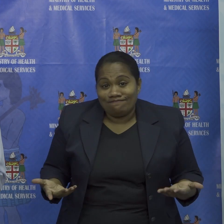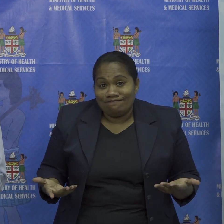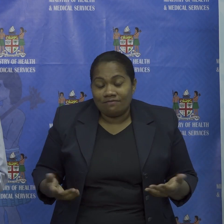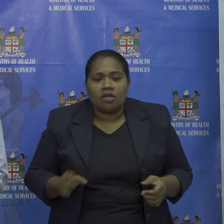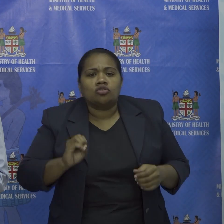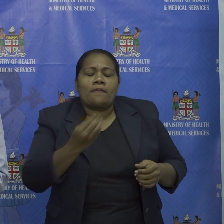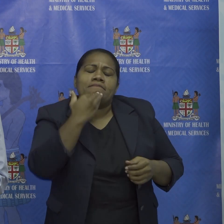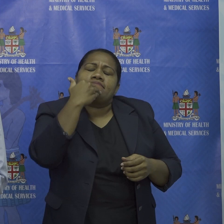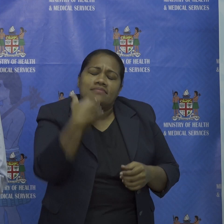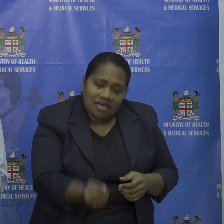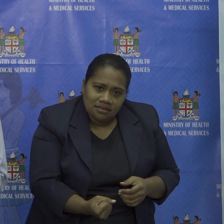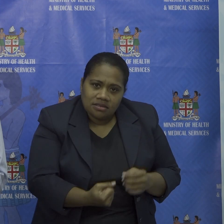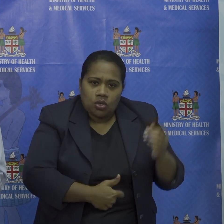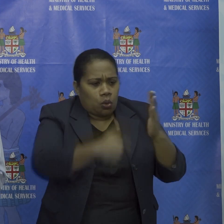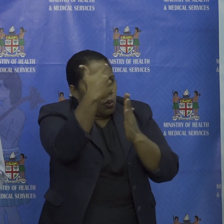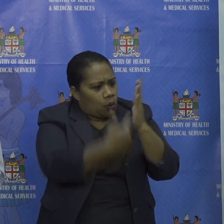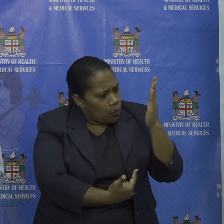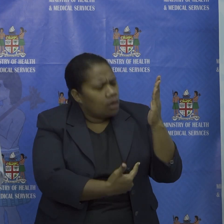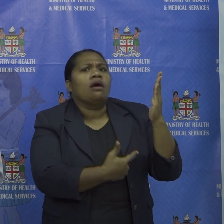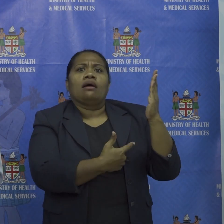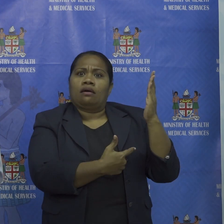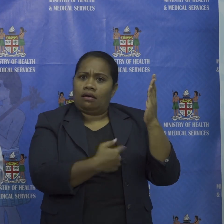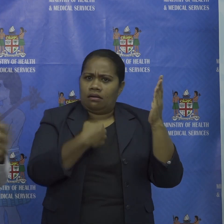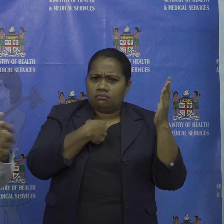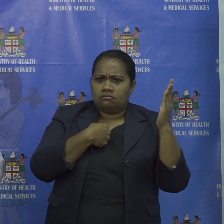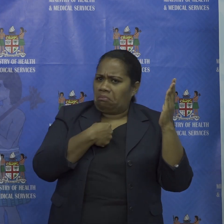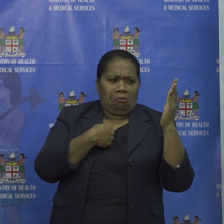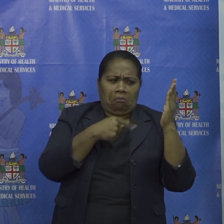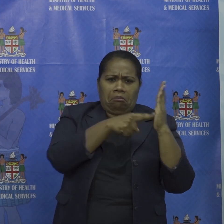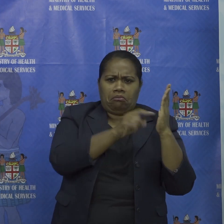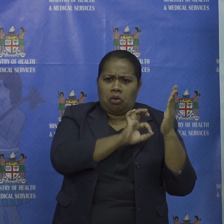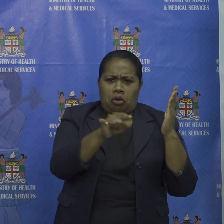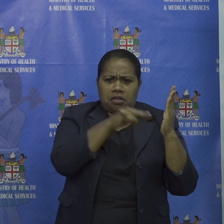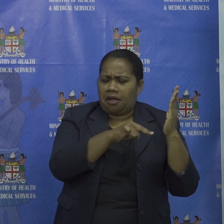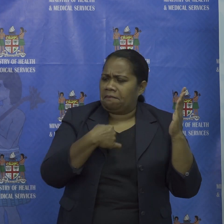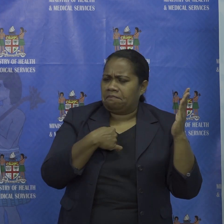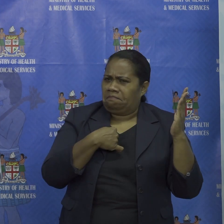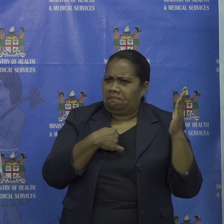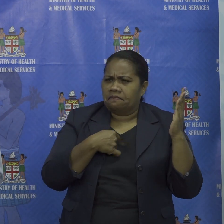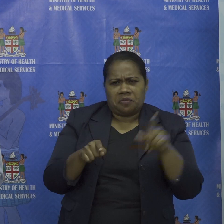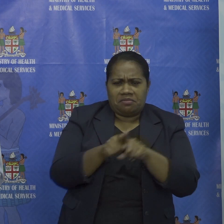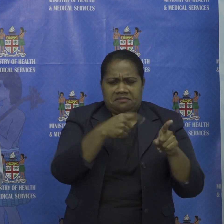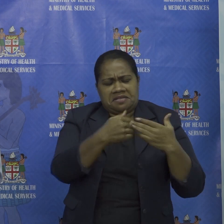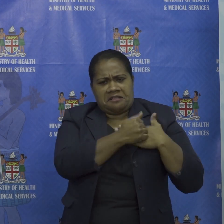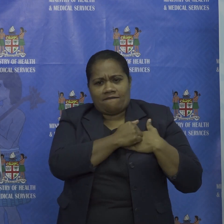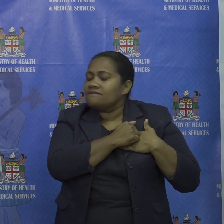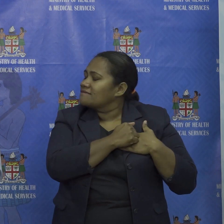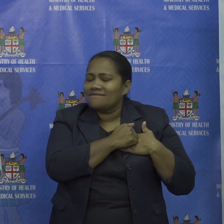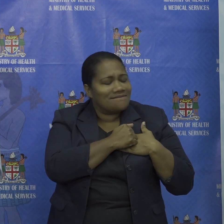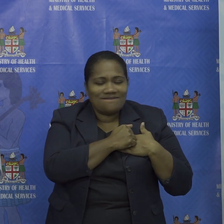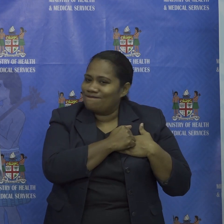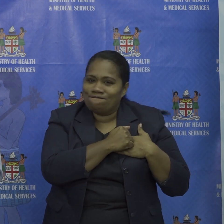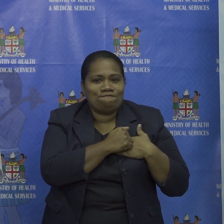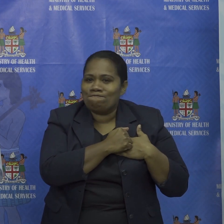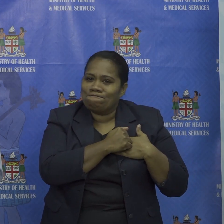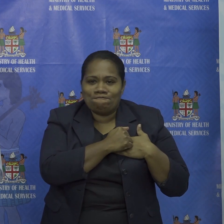So please don't read that list and think simply that you are not in any of those areas, therefore you are not exposed to COVID-19.